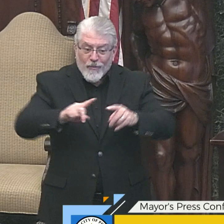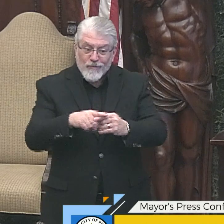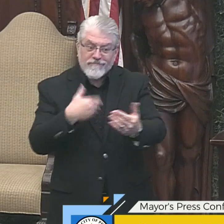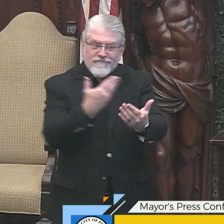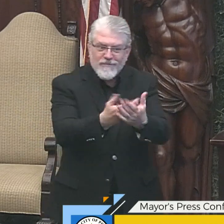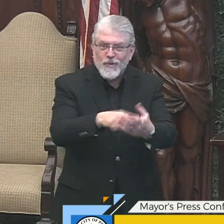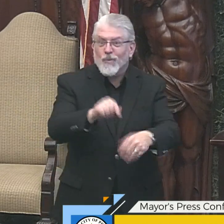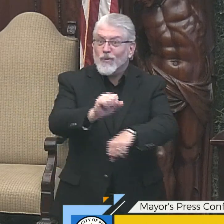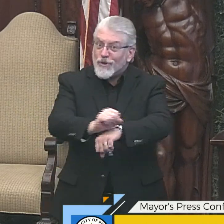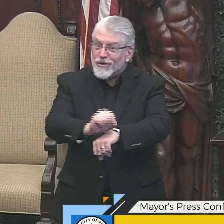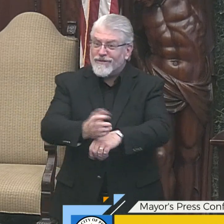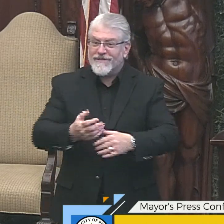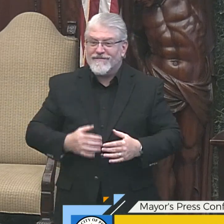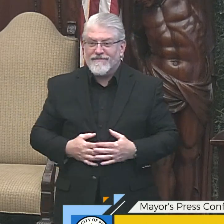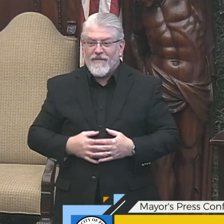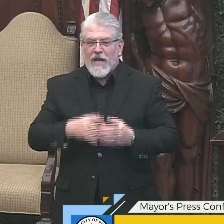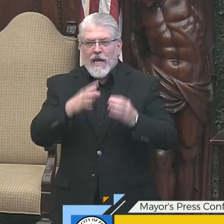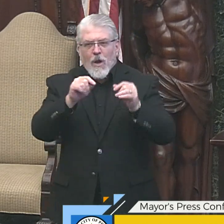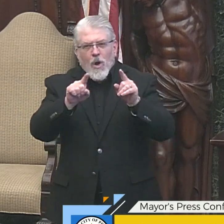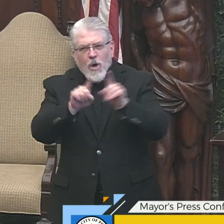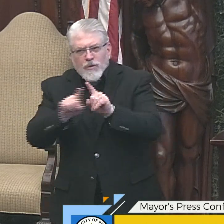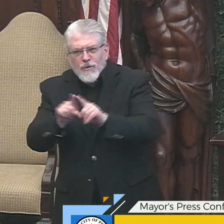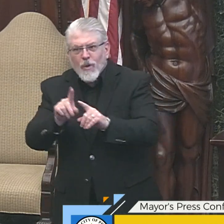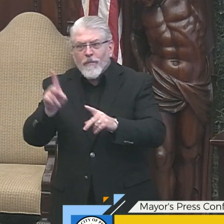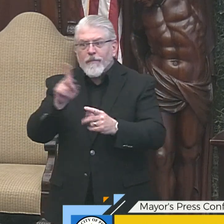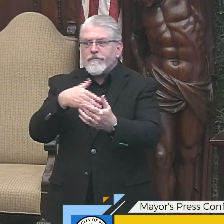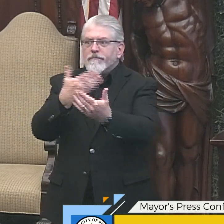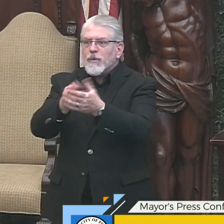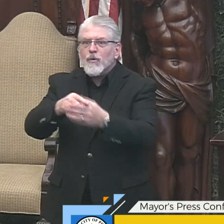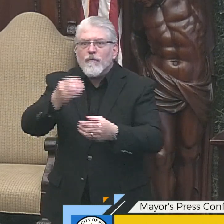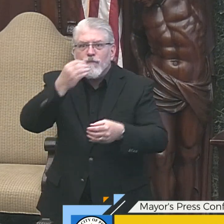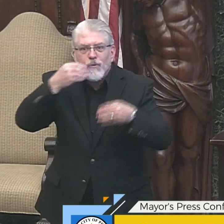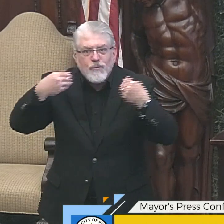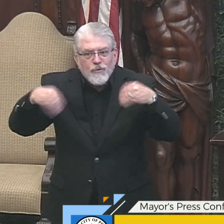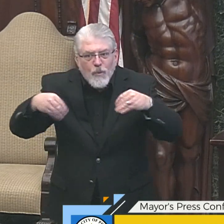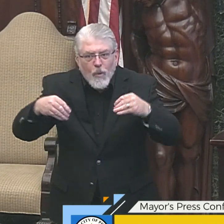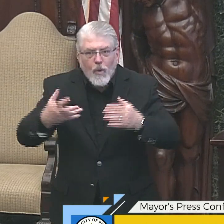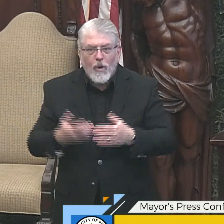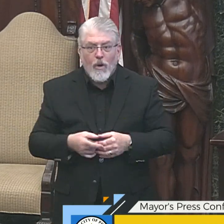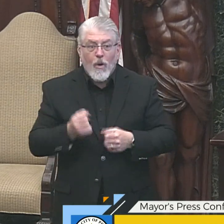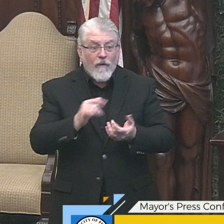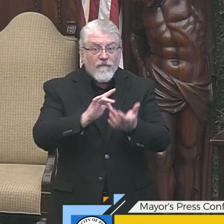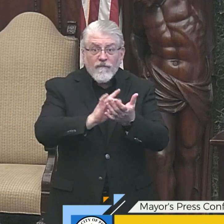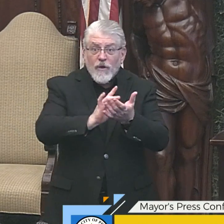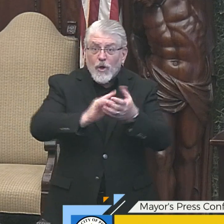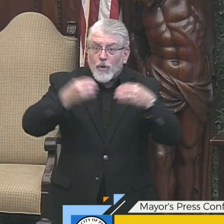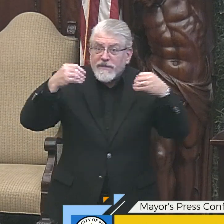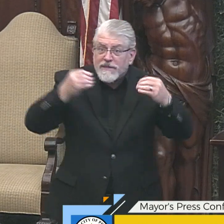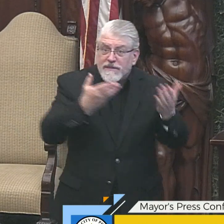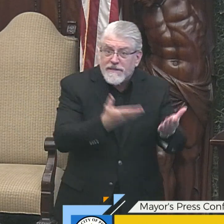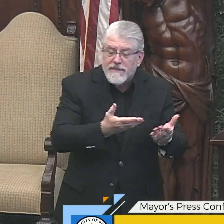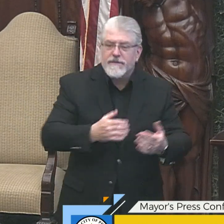grocery stores or pharmacies. So SEPTA employees have really stepped up, done a fantastic job to keep the service